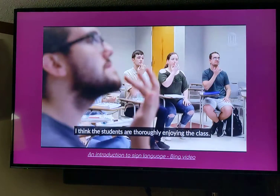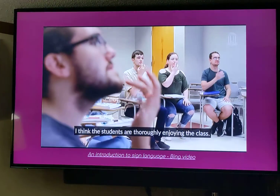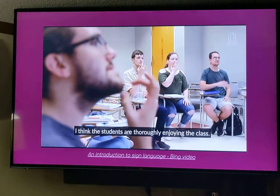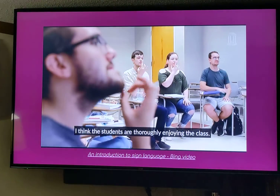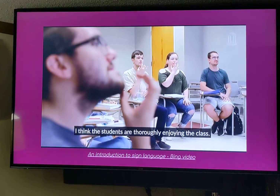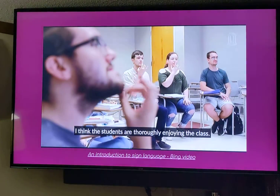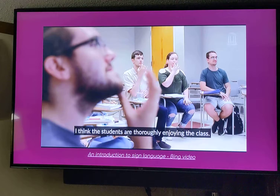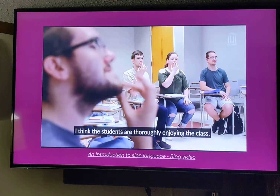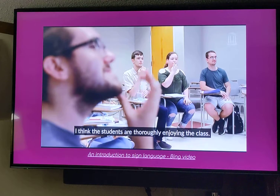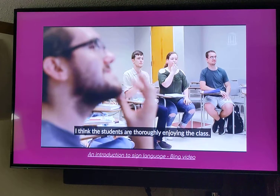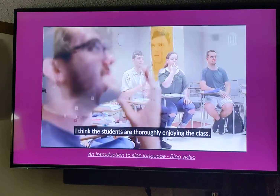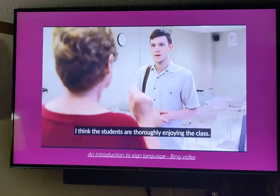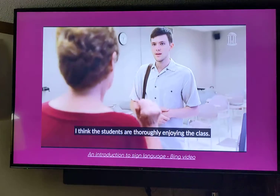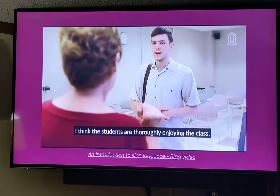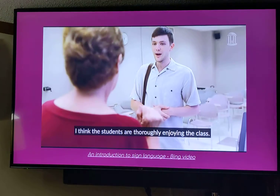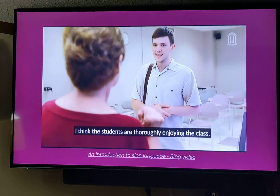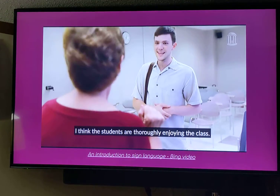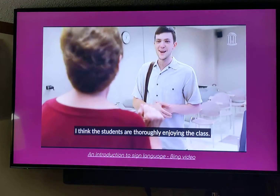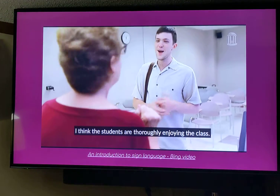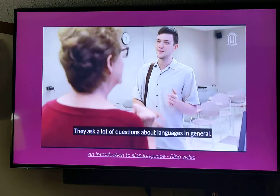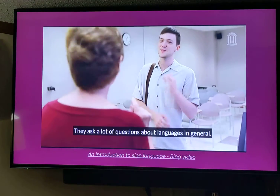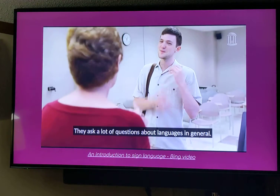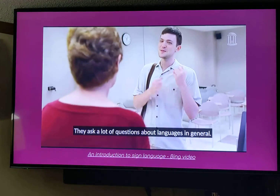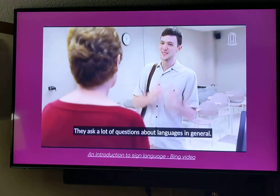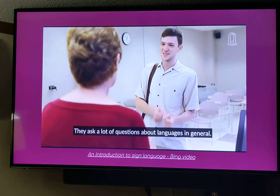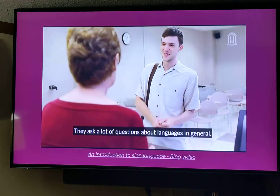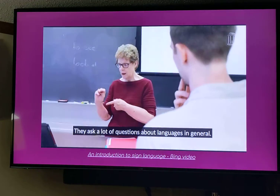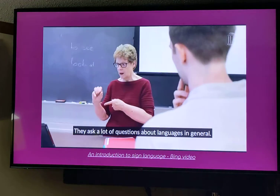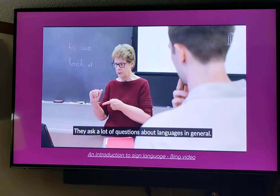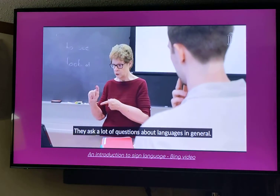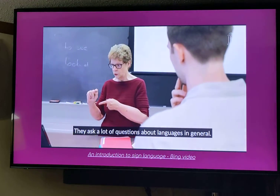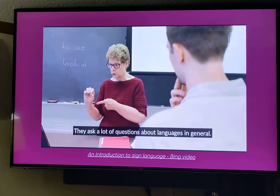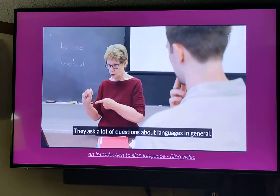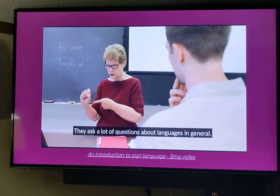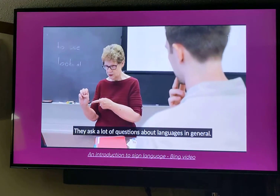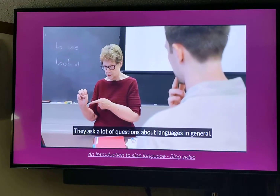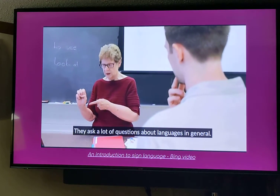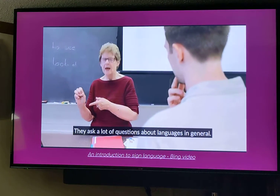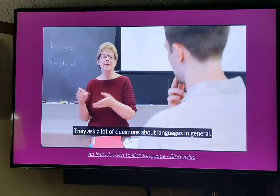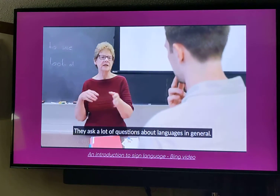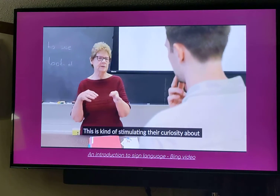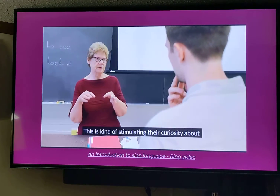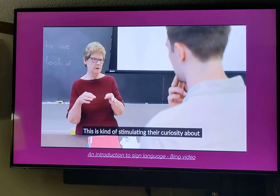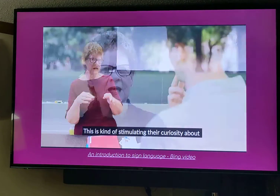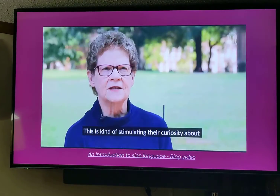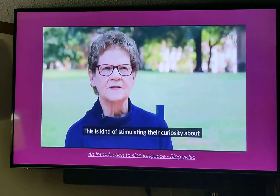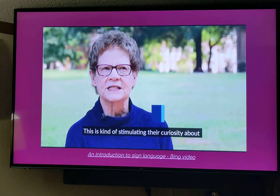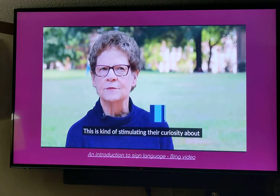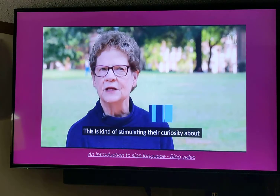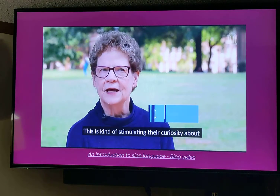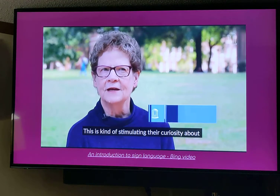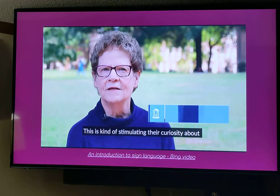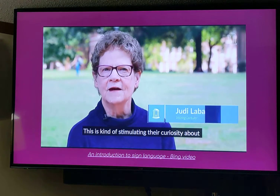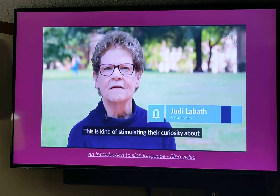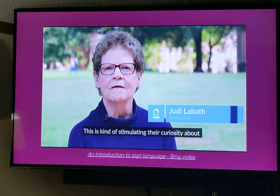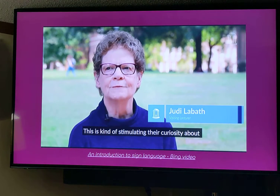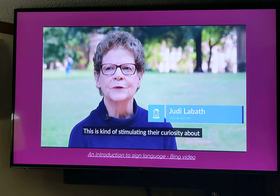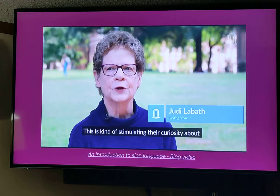students are thoroughly enjoying the class. They ask a lot of questions about languages in general. This is kind of stimulating their